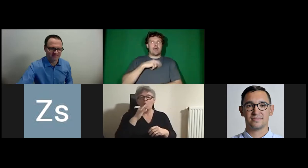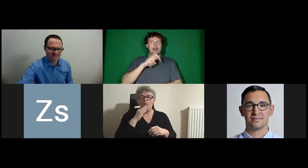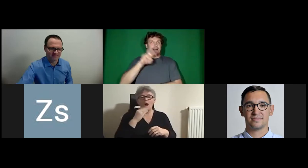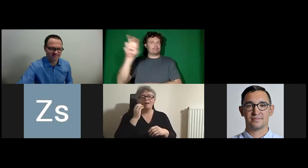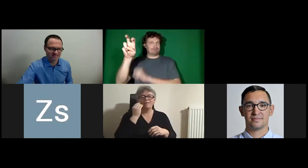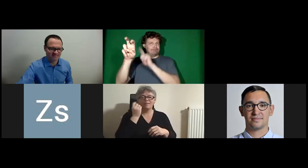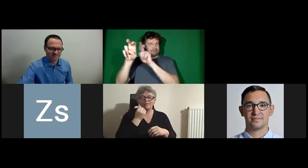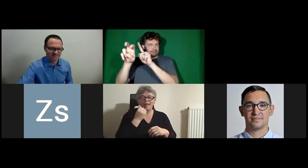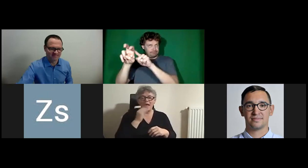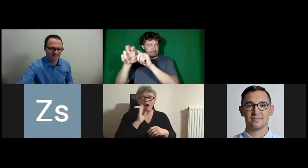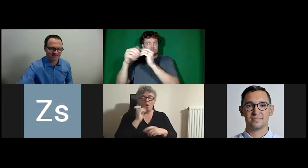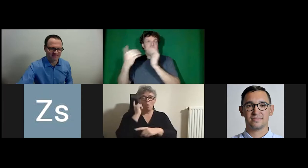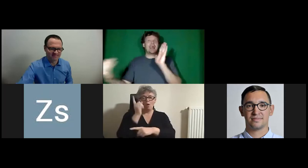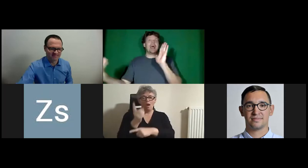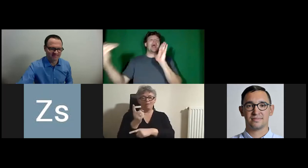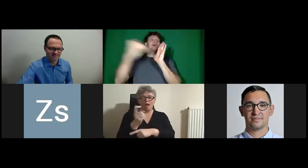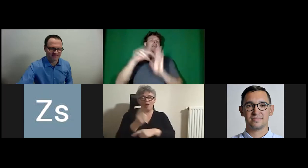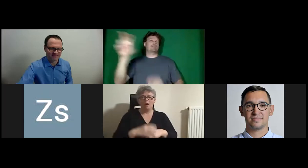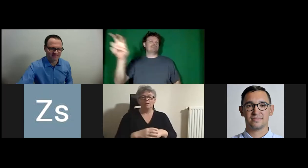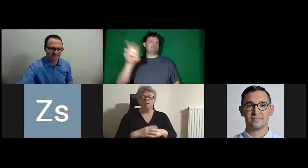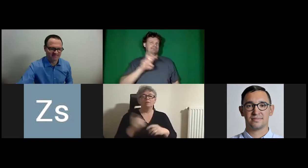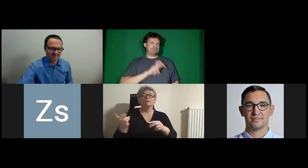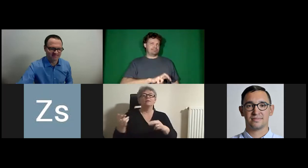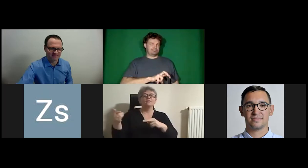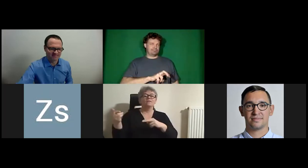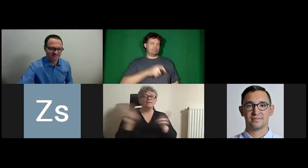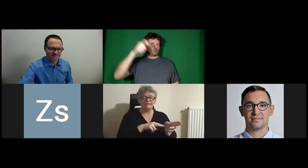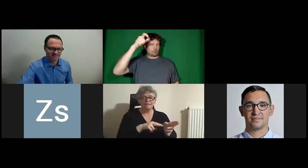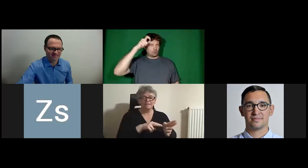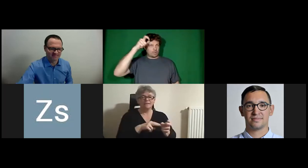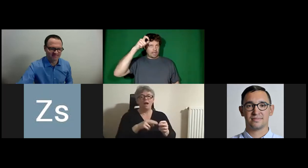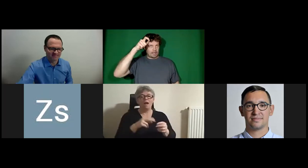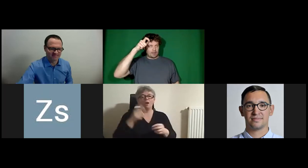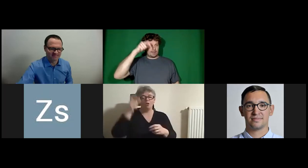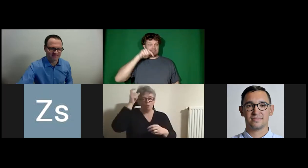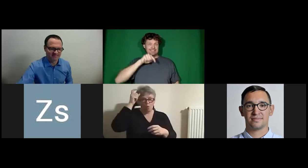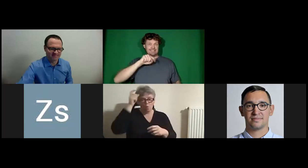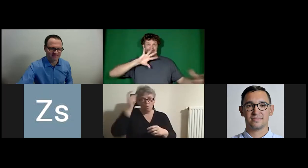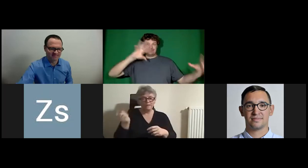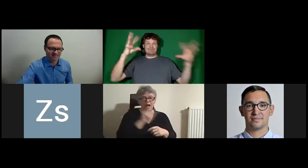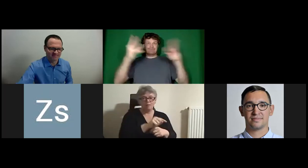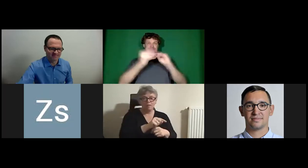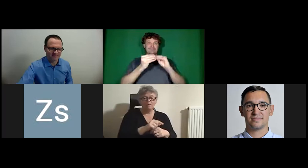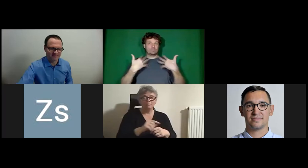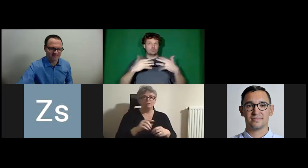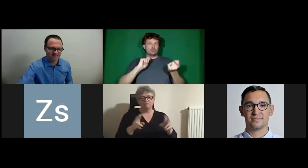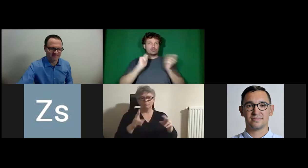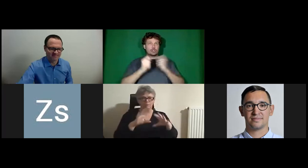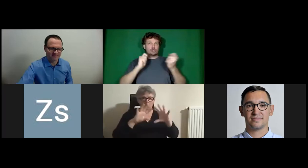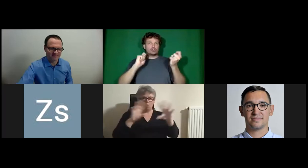It was called Ordina. And then from there, I went back to Turkey